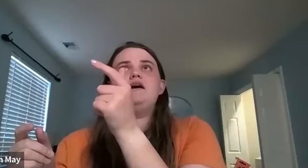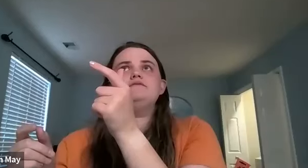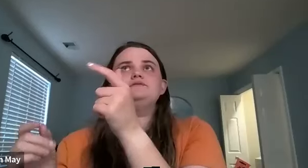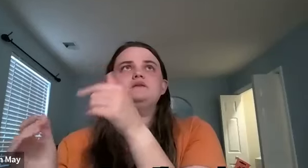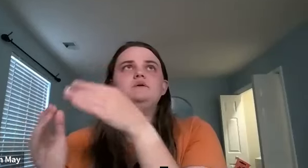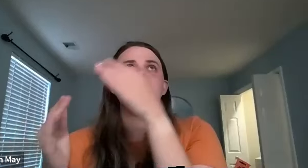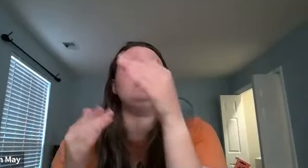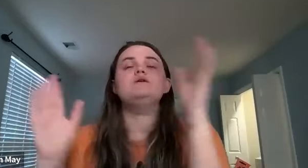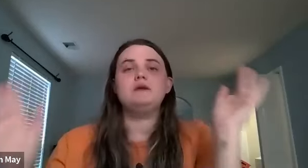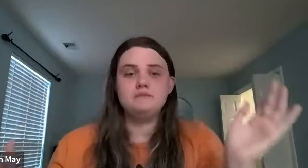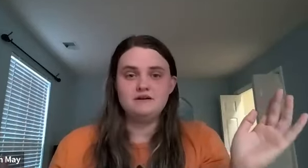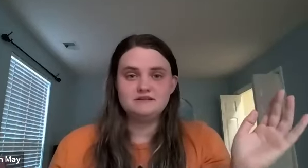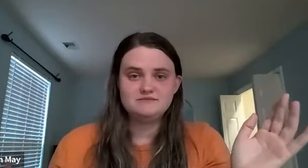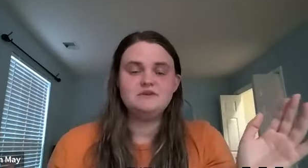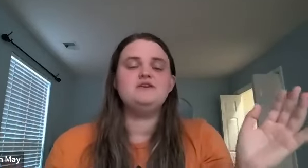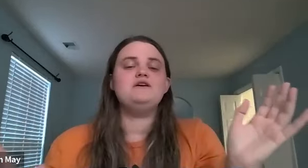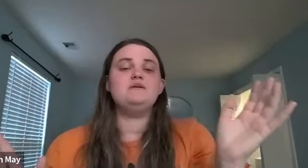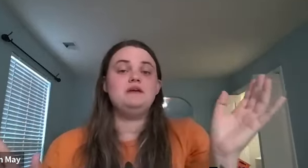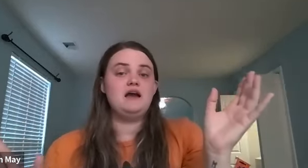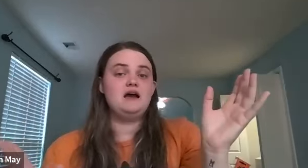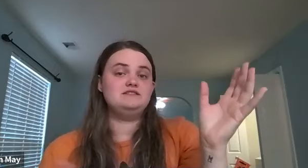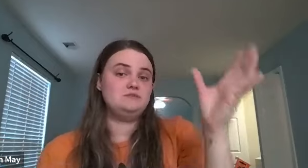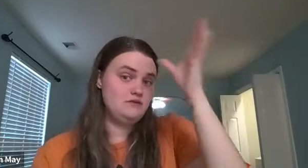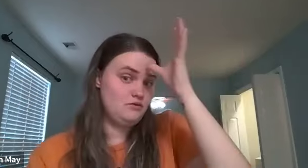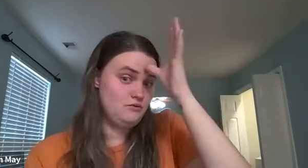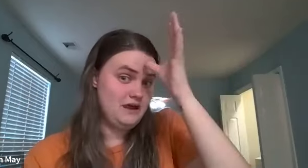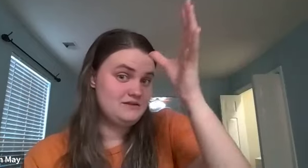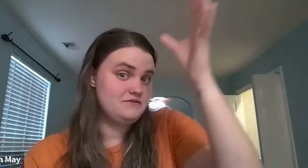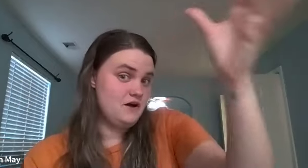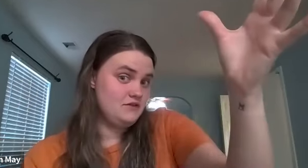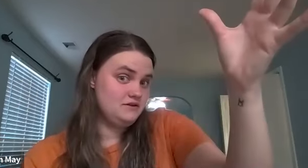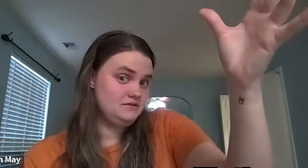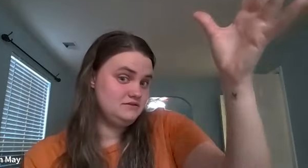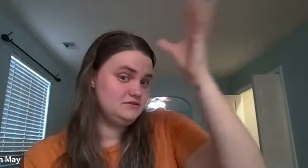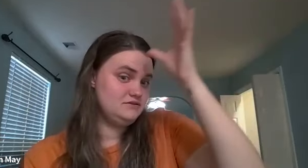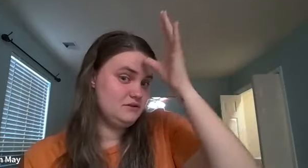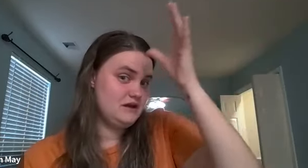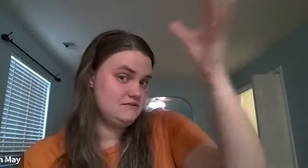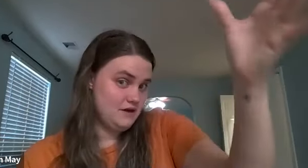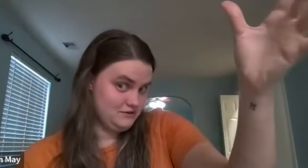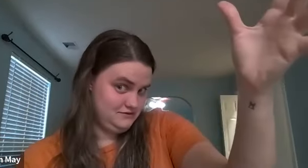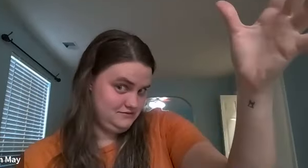have, grandparents. Then we have grandfather,